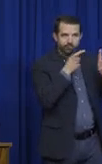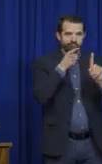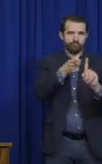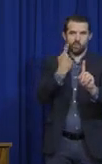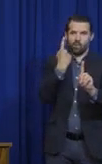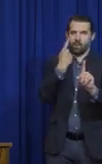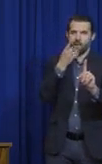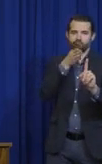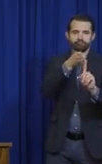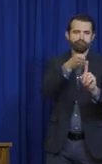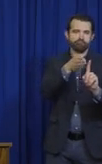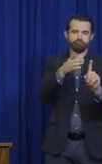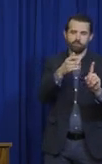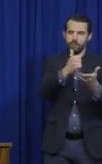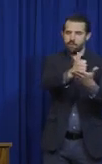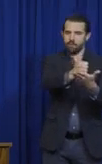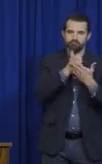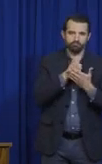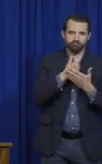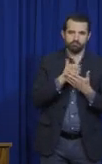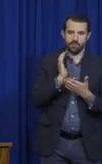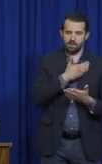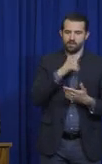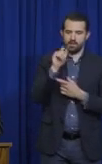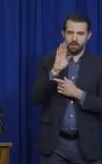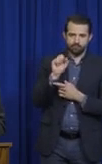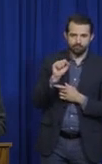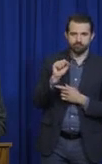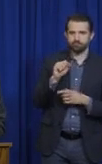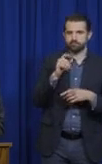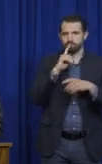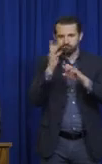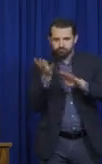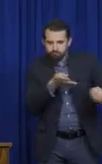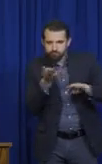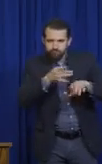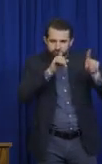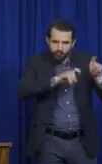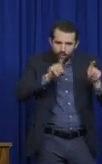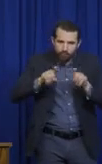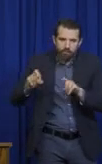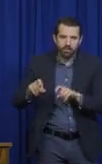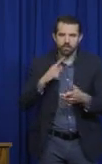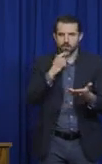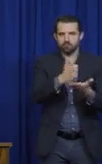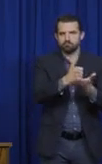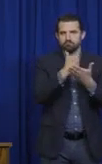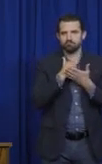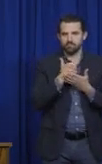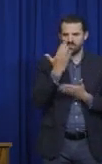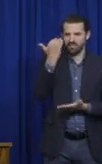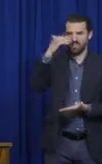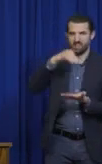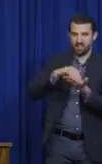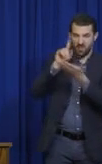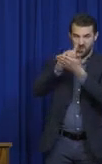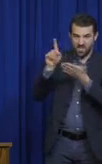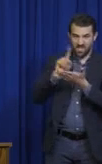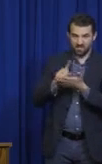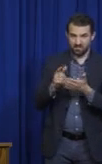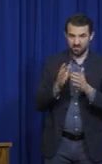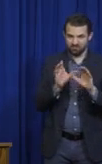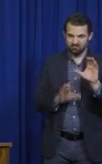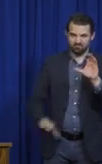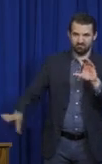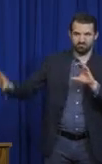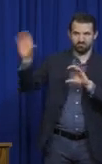our laboratory in order to keep a steady supply of swabs coming. This 15,000 per week is just in addition to all of that, but we'll